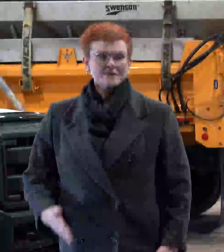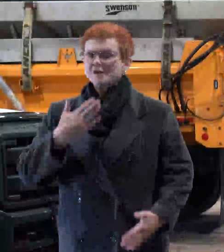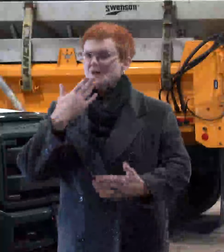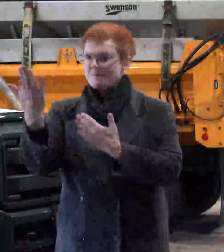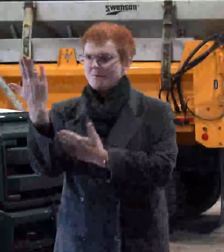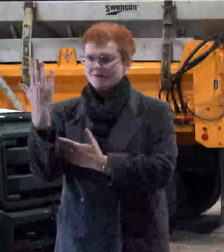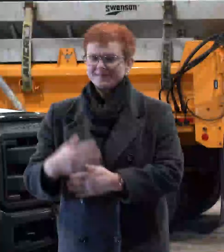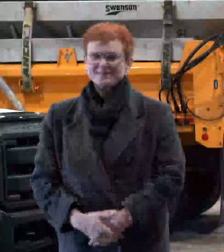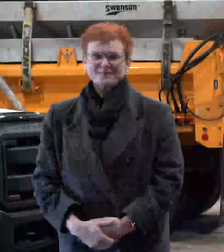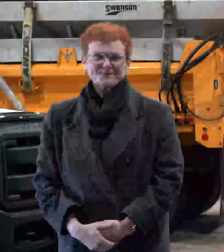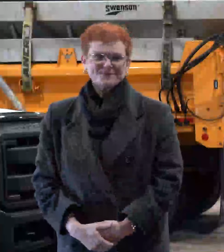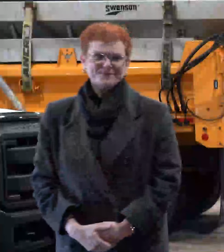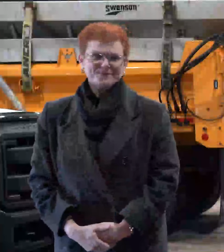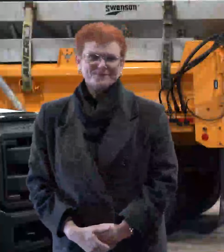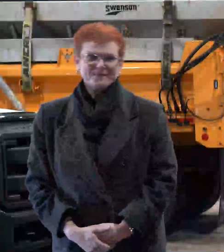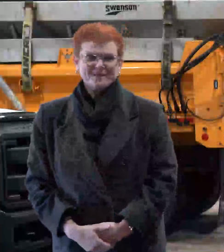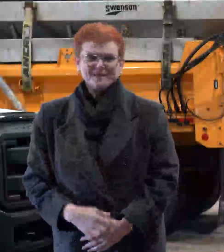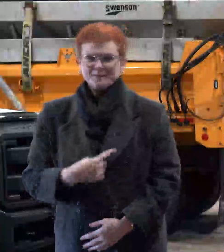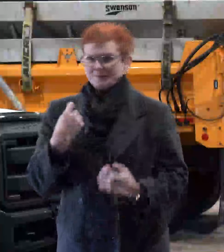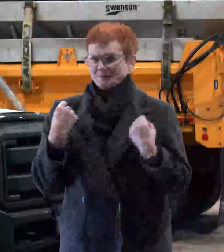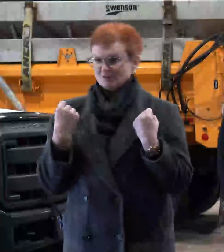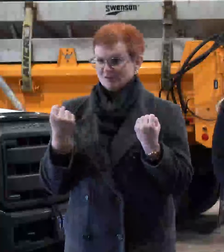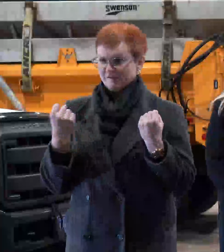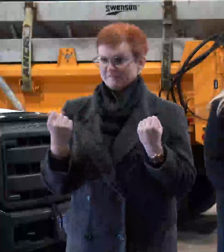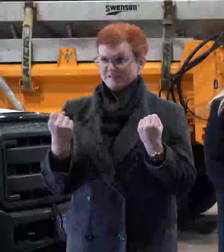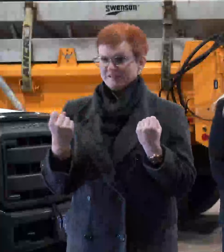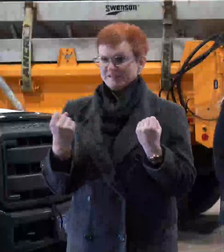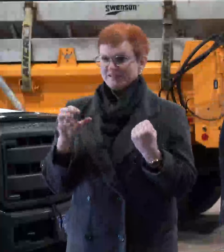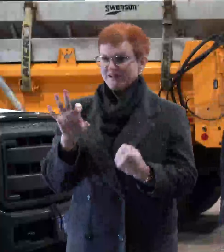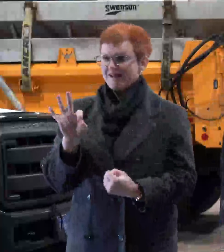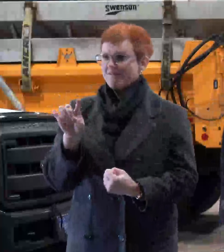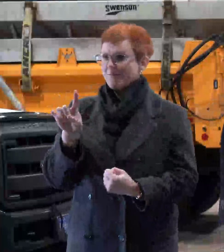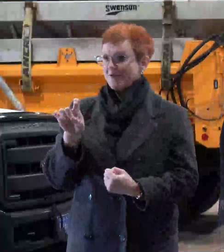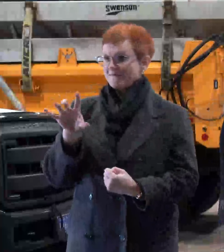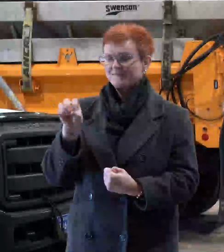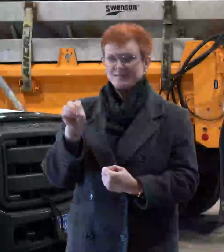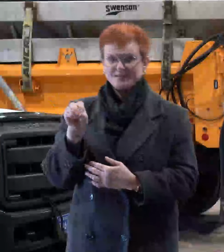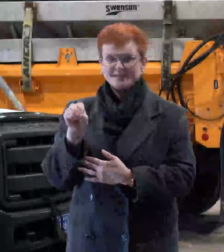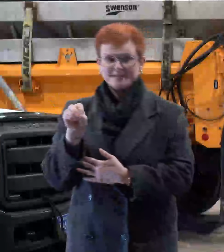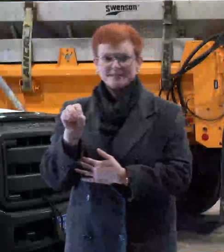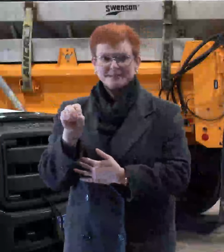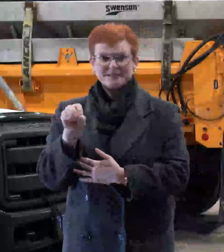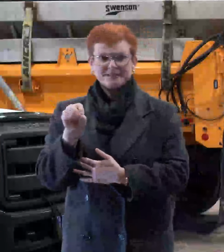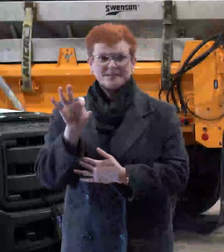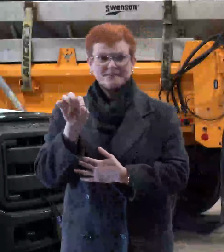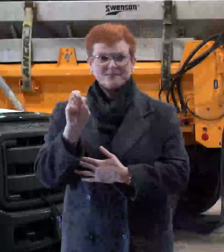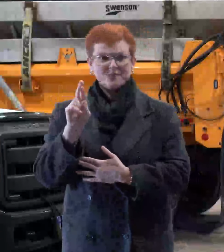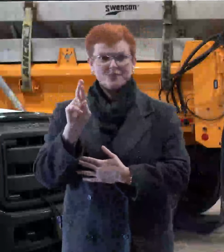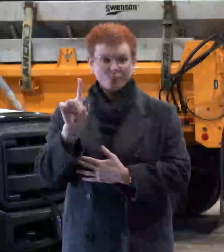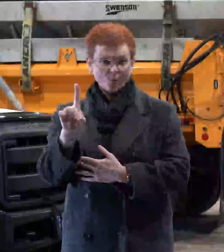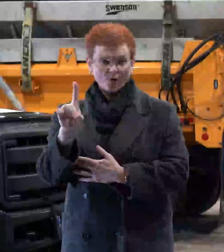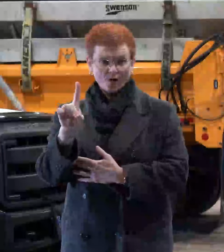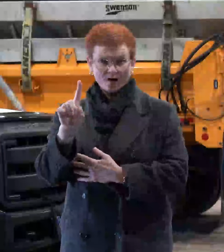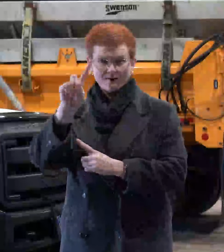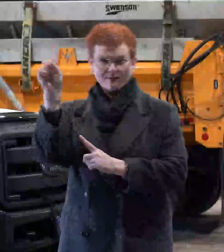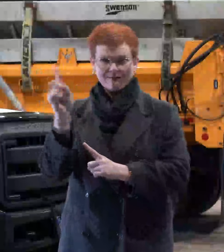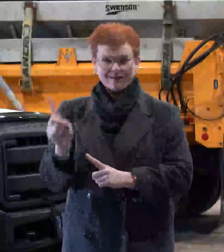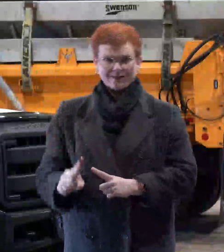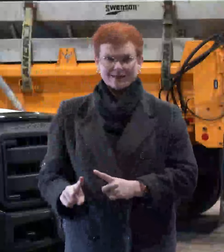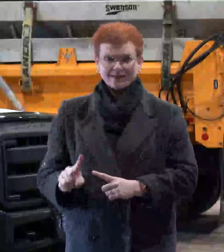Good morning. Driving the F-150 Ford Lightning this morning,